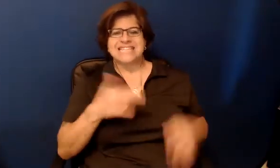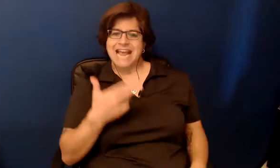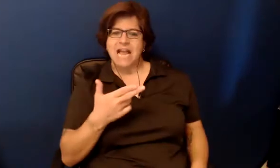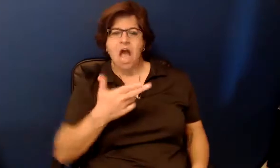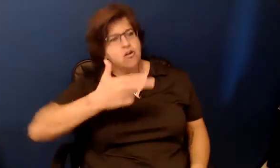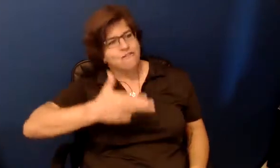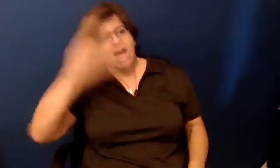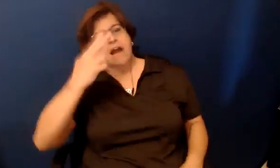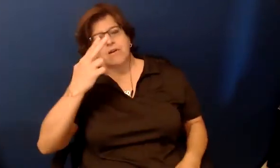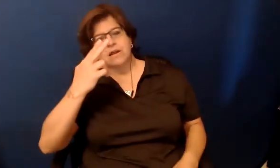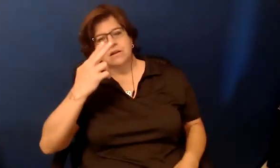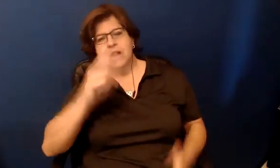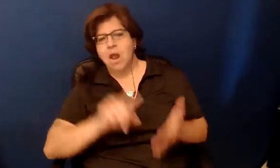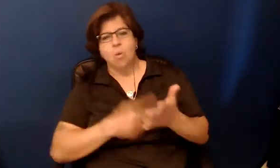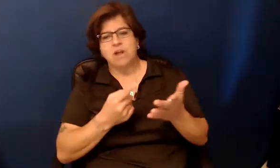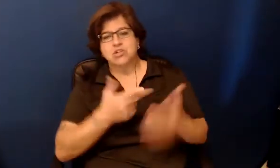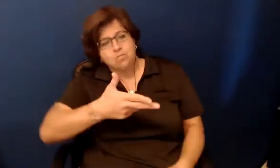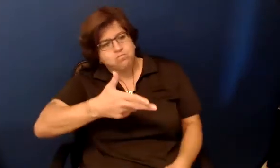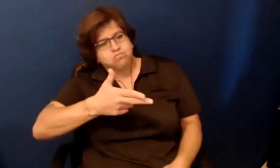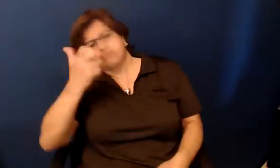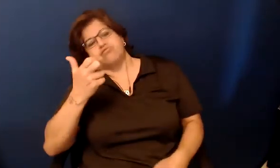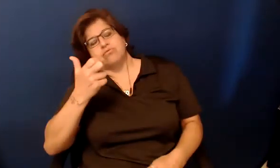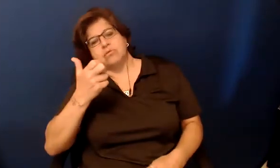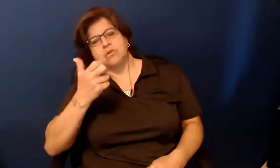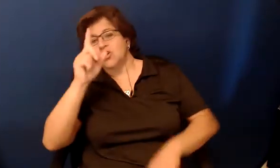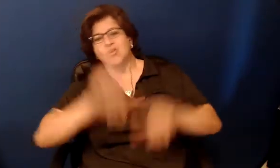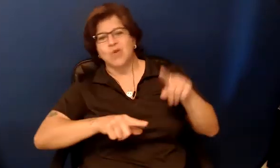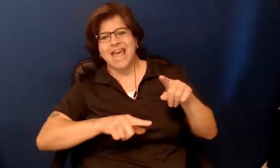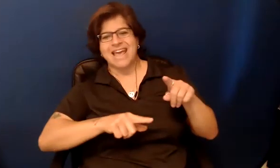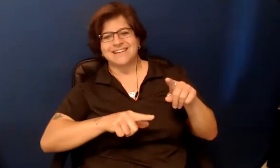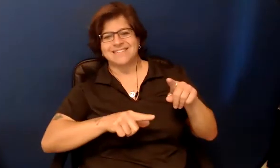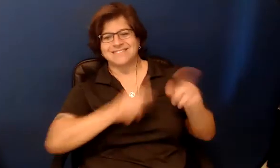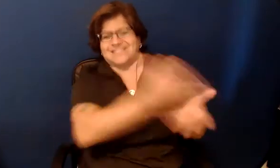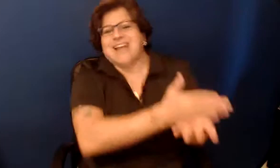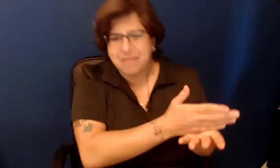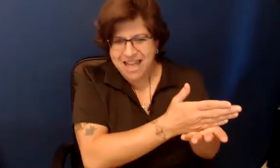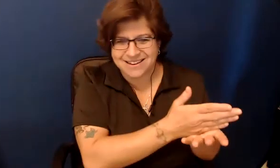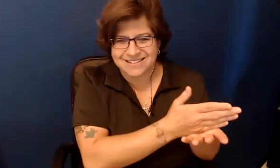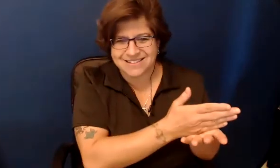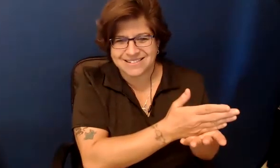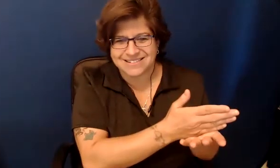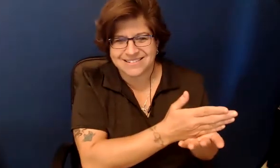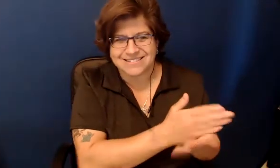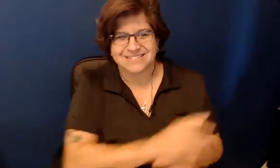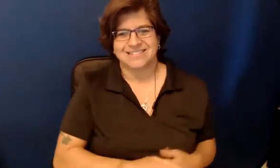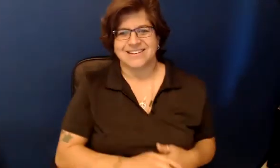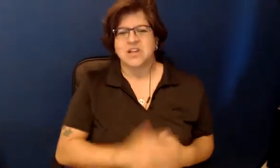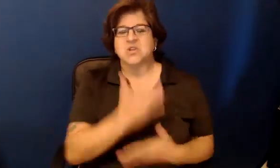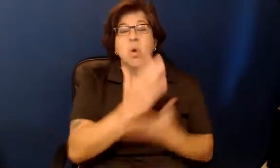That once it's been fired, you cannot unfire it if you fully understand it, okay? So at some level, my life is none of